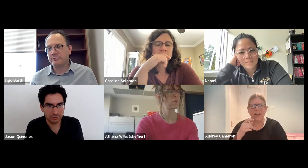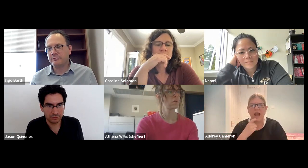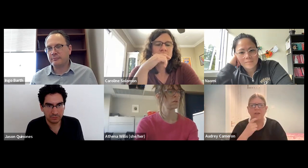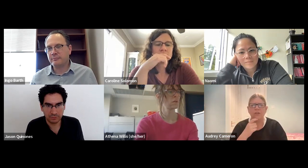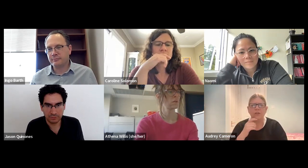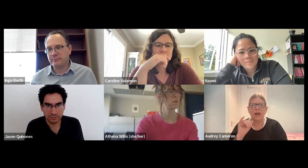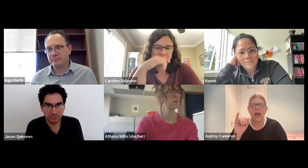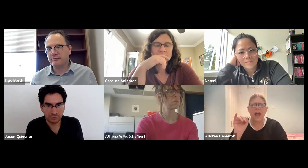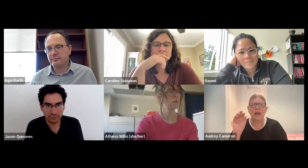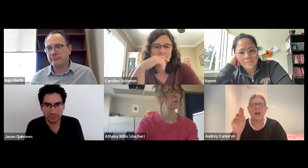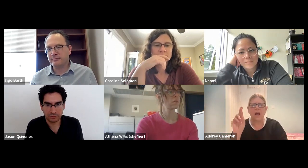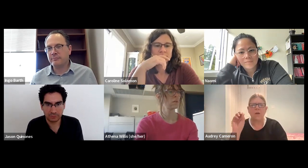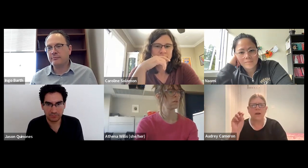people presenting at conference.